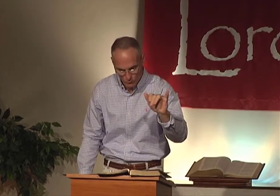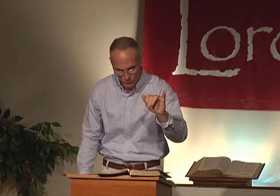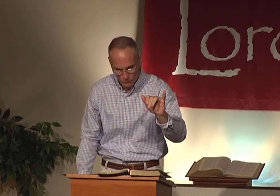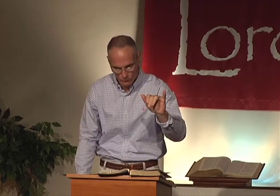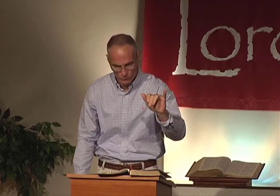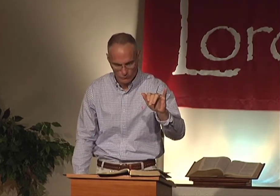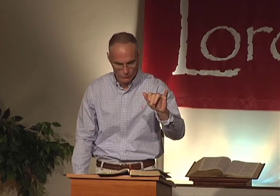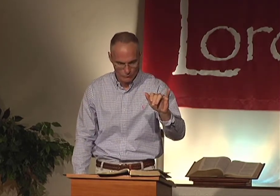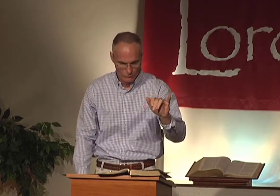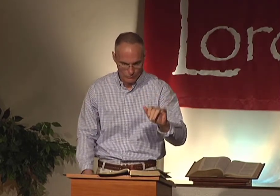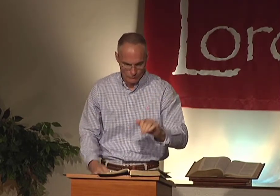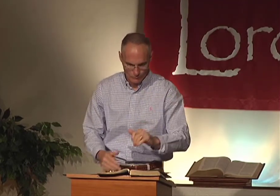well.